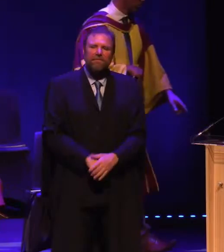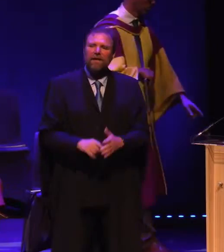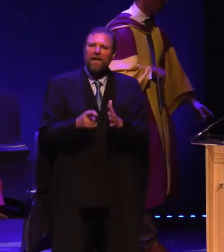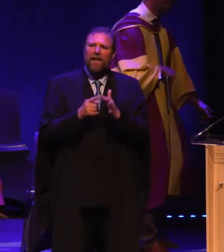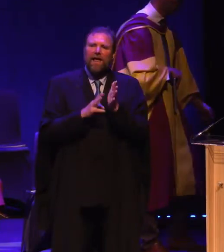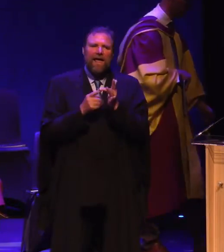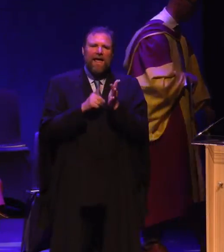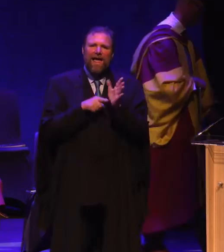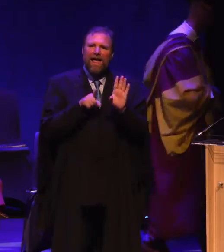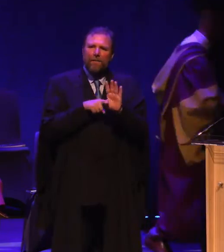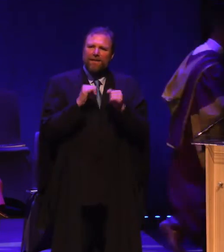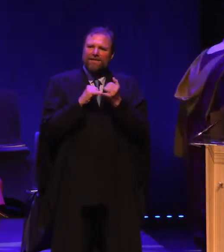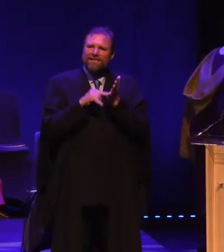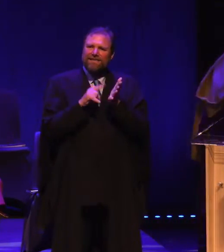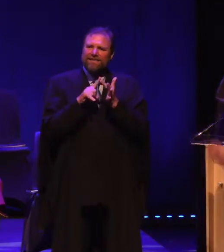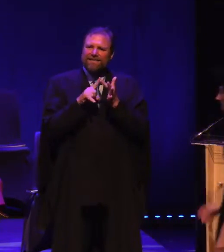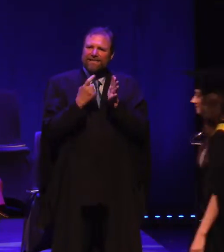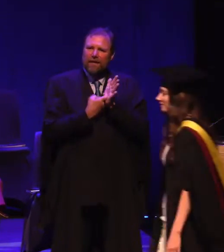Emily Steer.